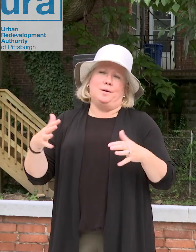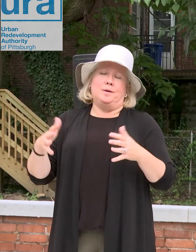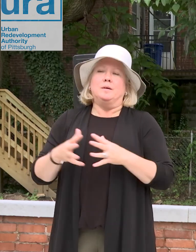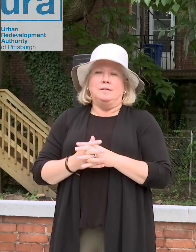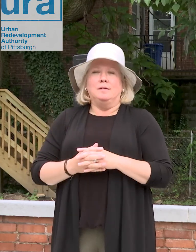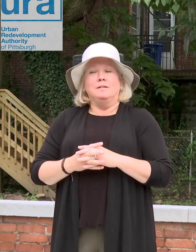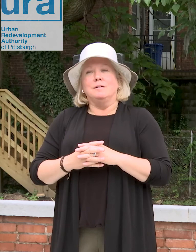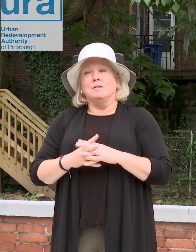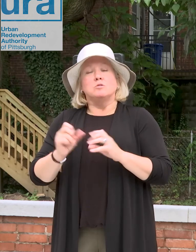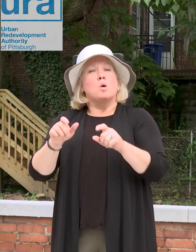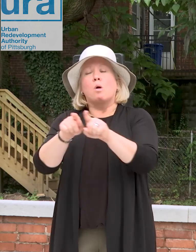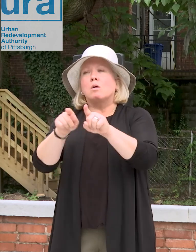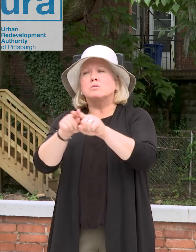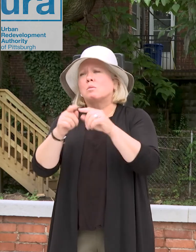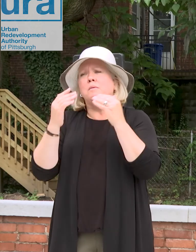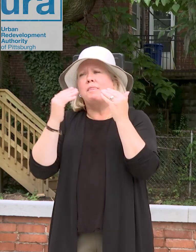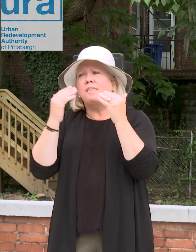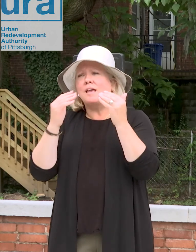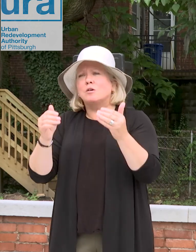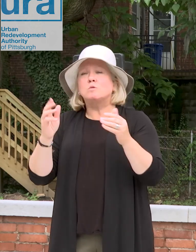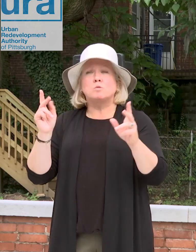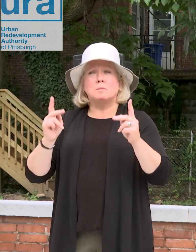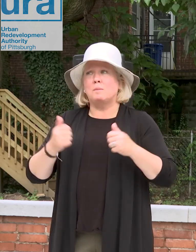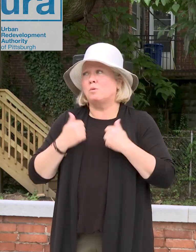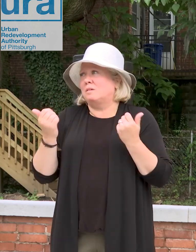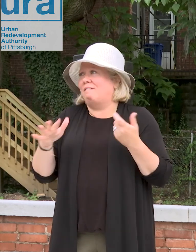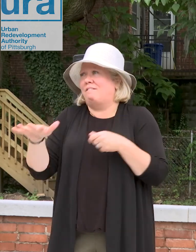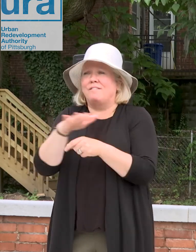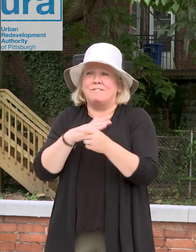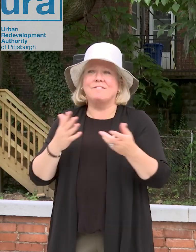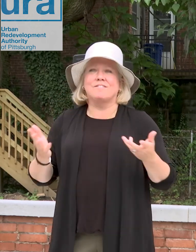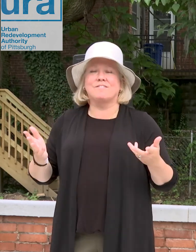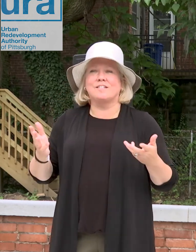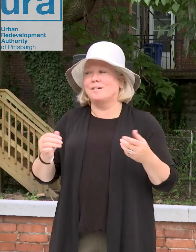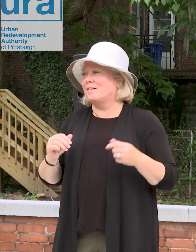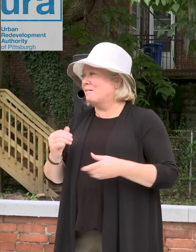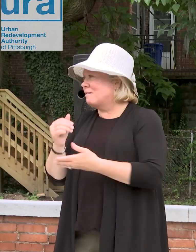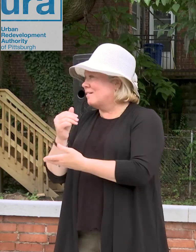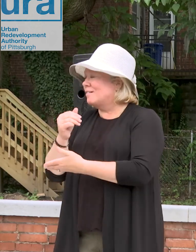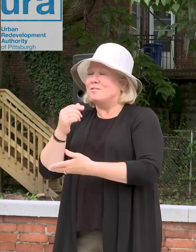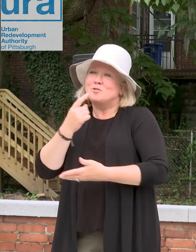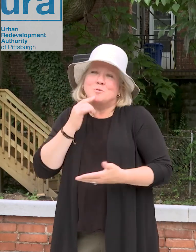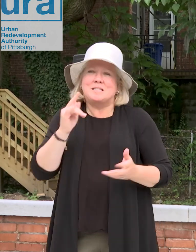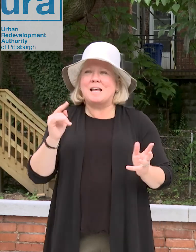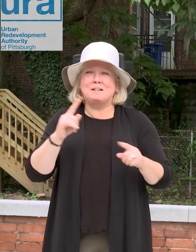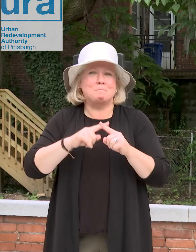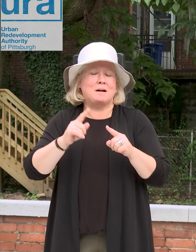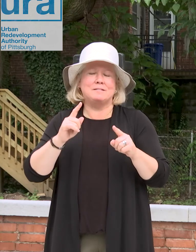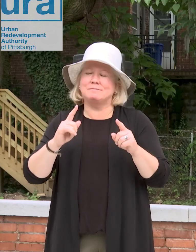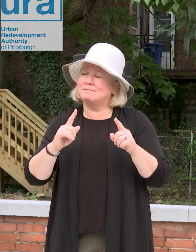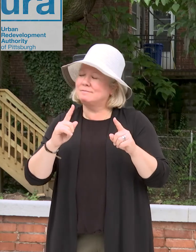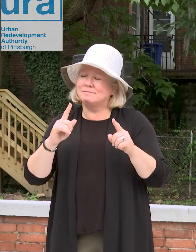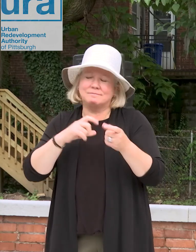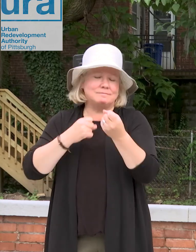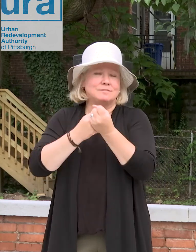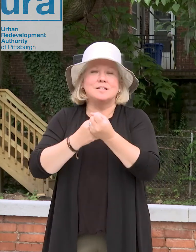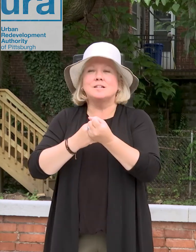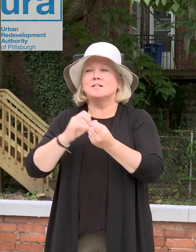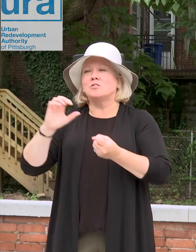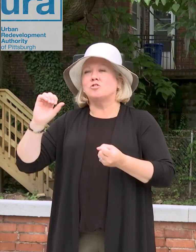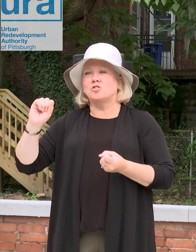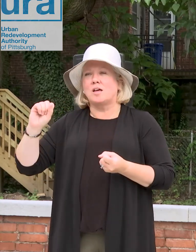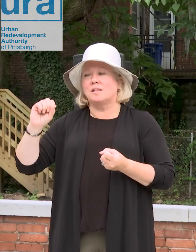With that, I also just need to thank the residents of the neighborhood. She said it, but it needs to be said that the Schenley Heights Collaborative is